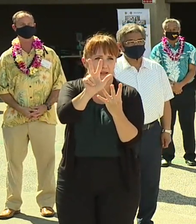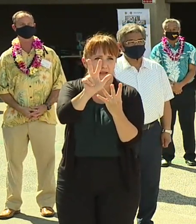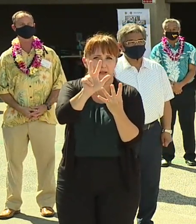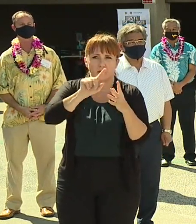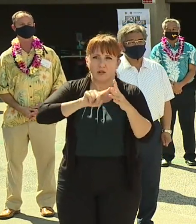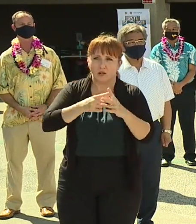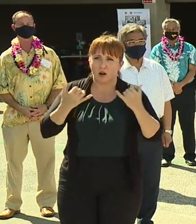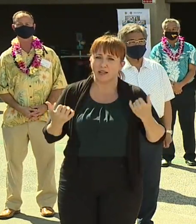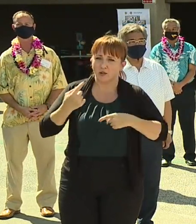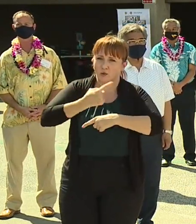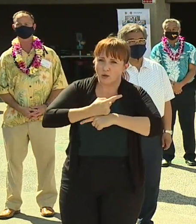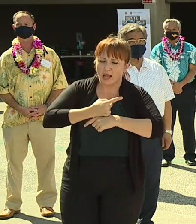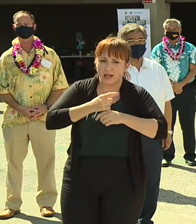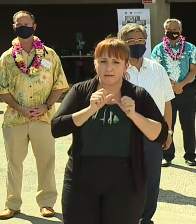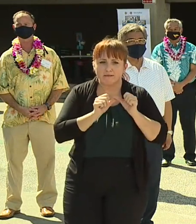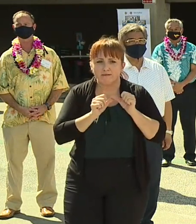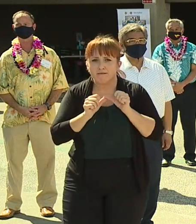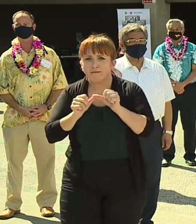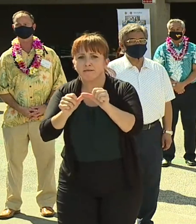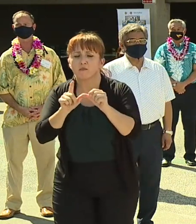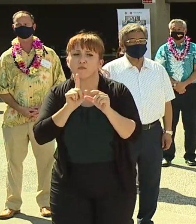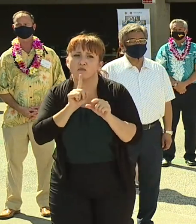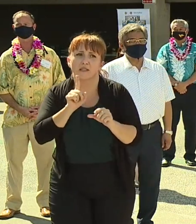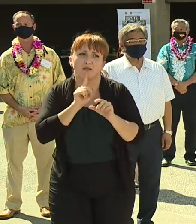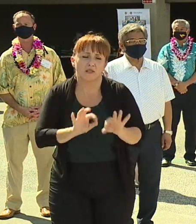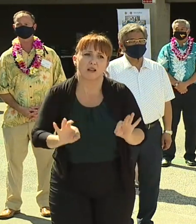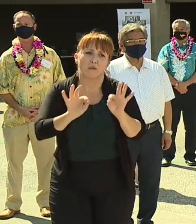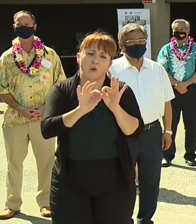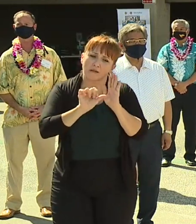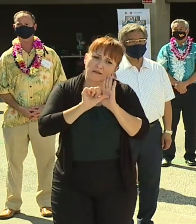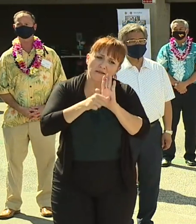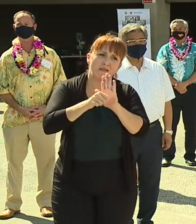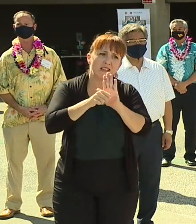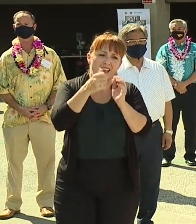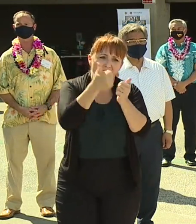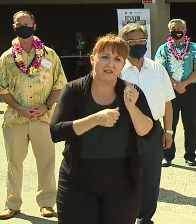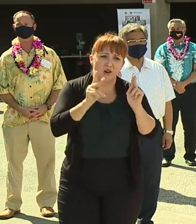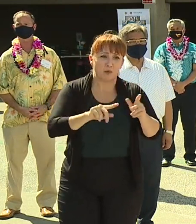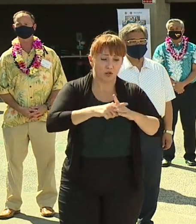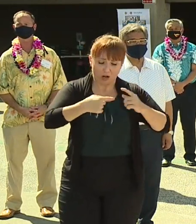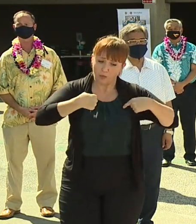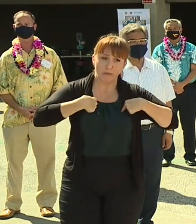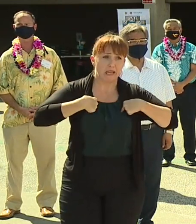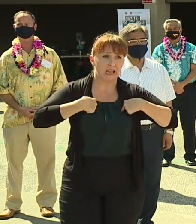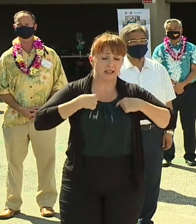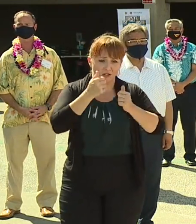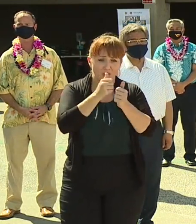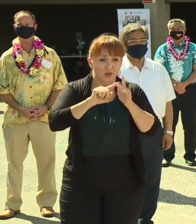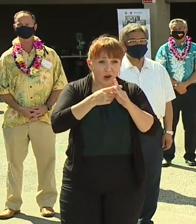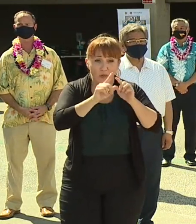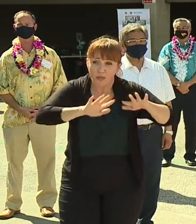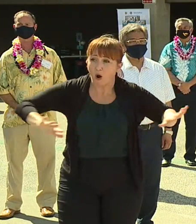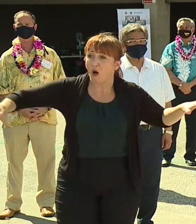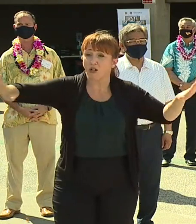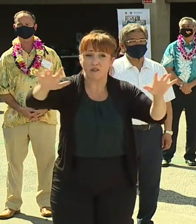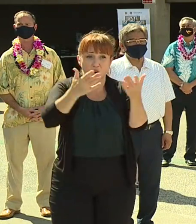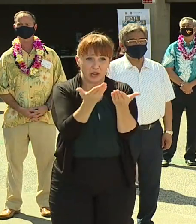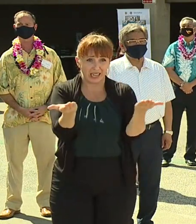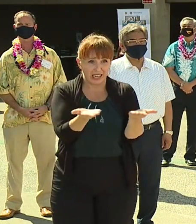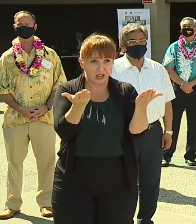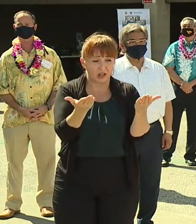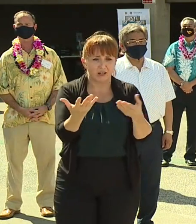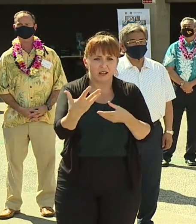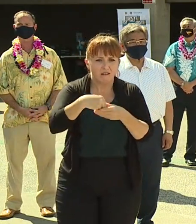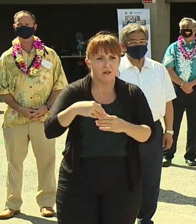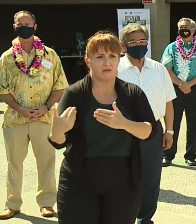going forward, it's critically important that every single one of us, starting with me and starting with all of you, that we do our